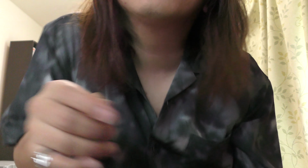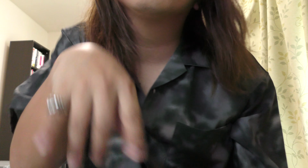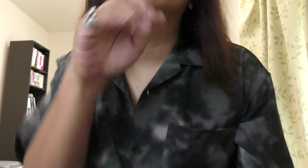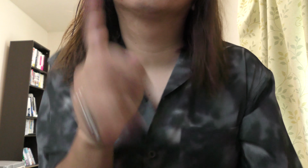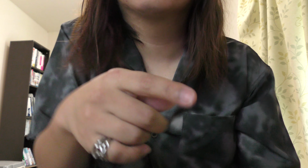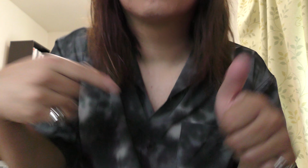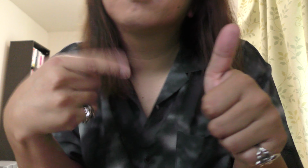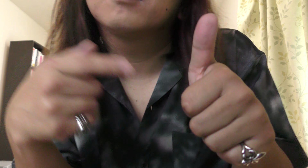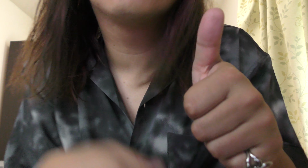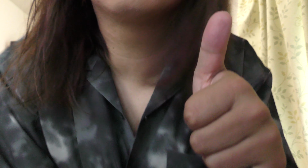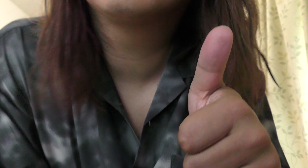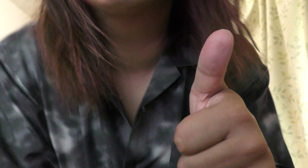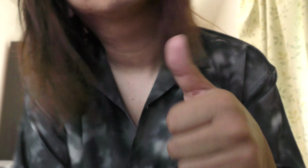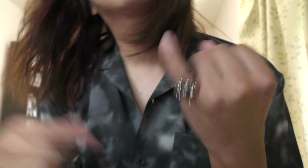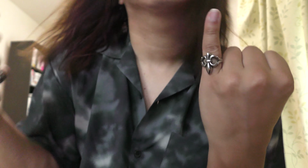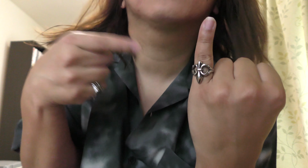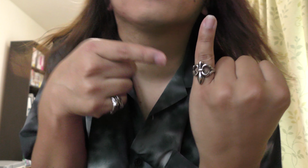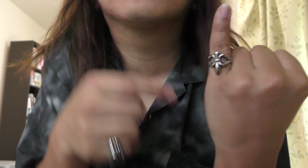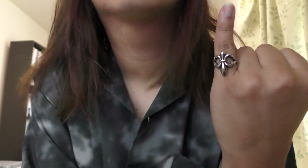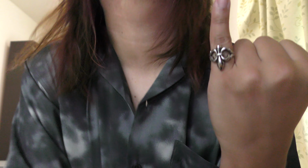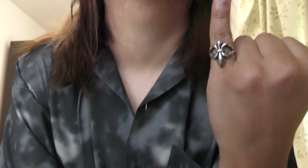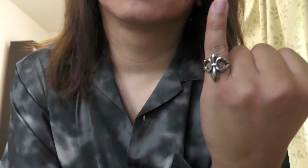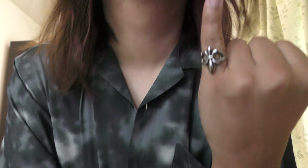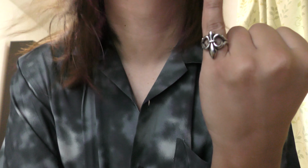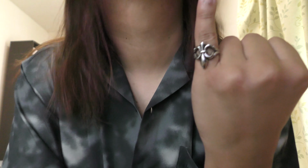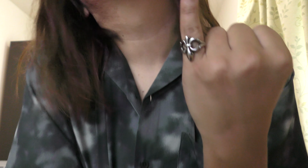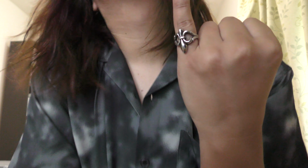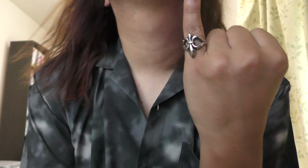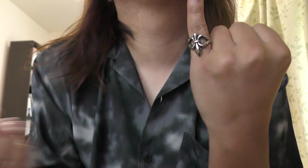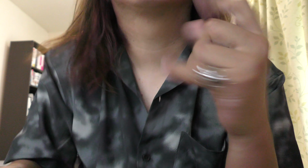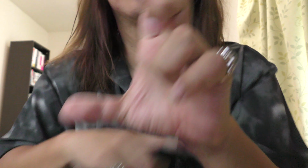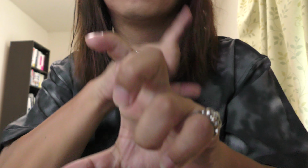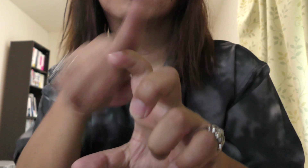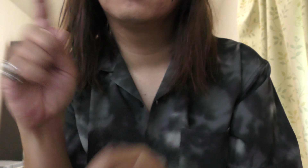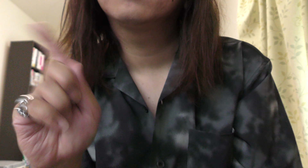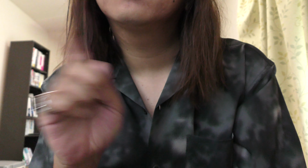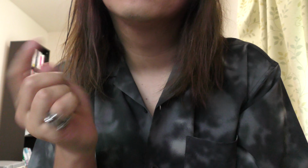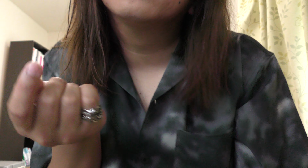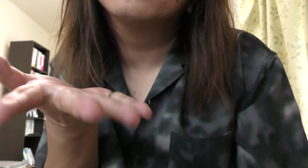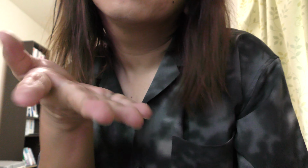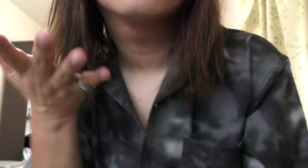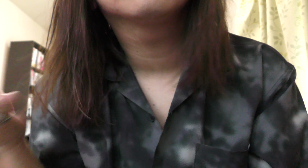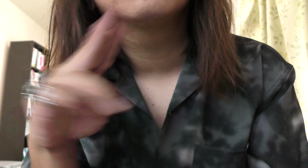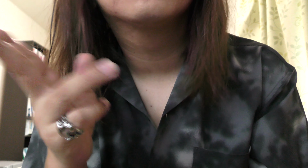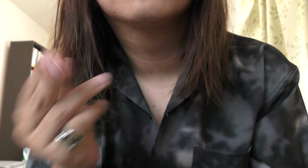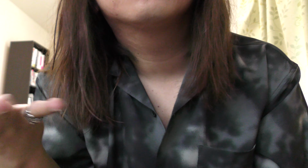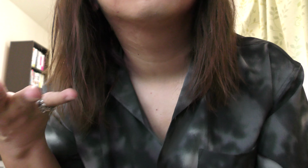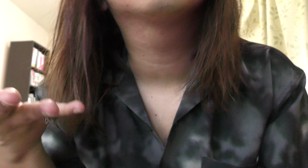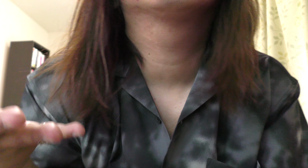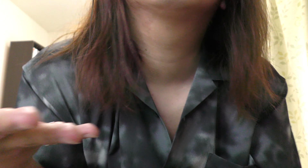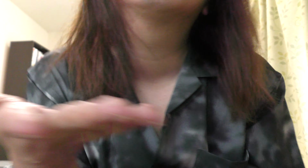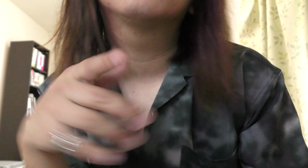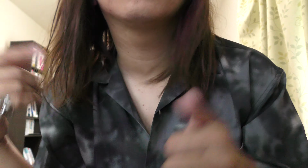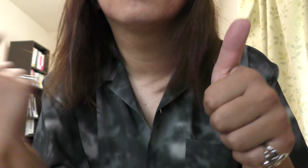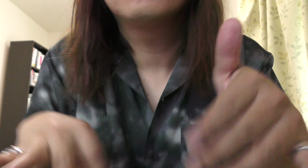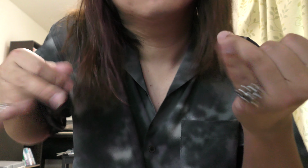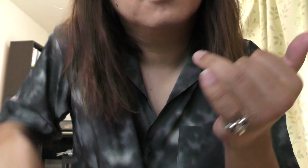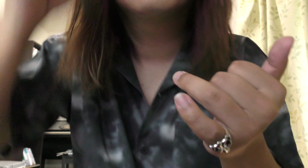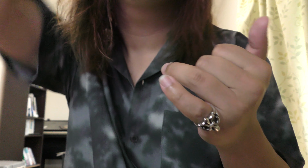He was a boy, she was a girl, can I make it any more obvious? He was a punk,